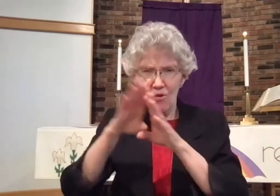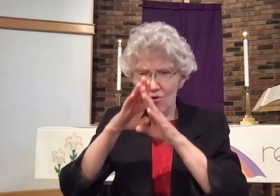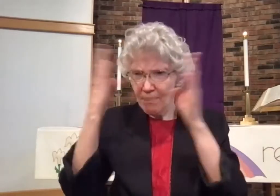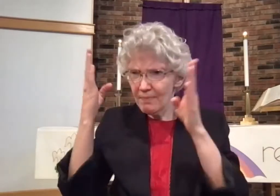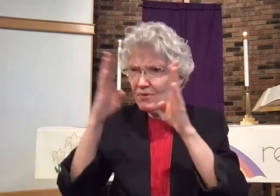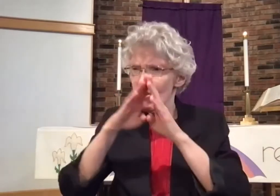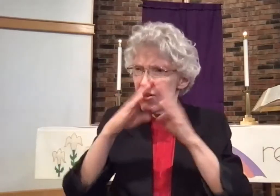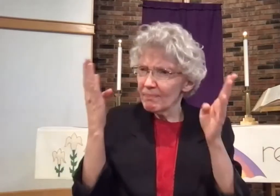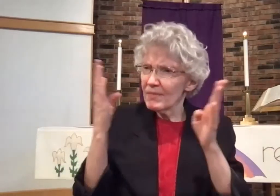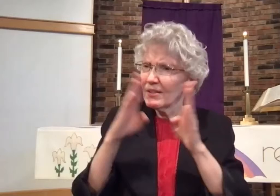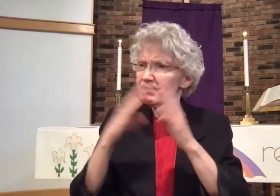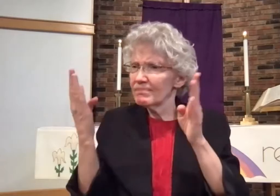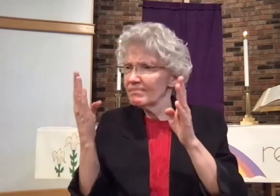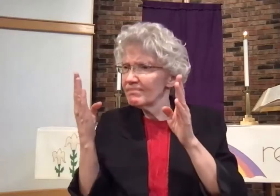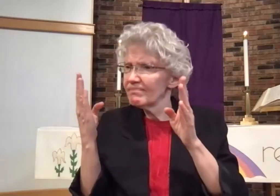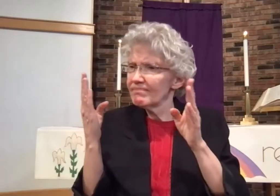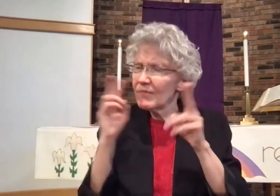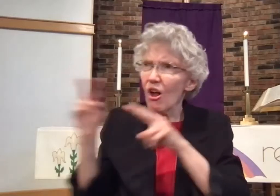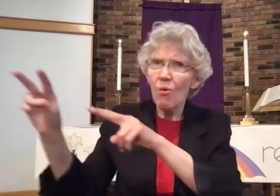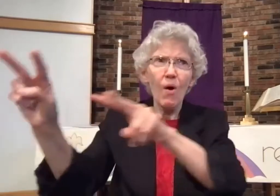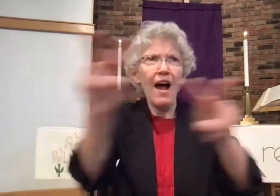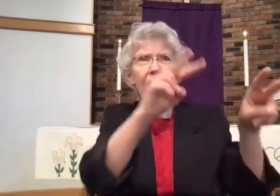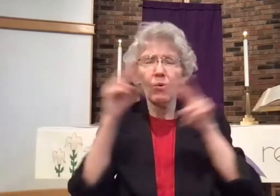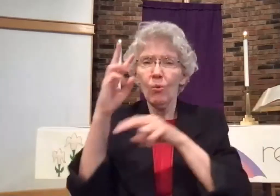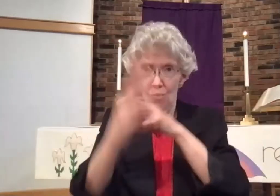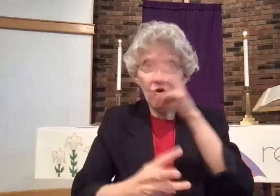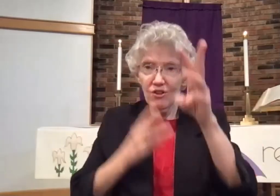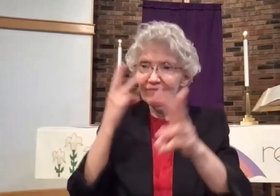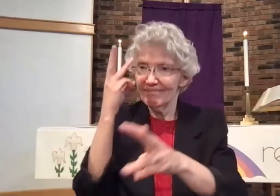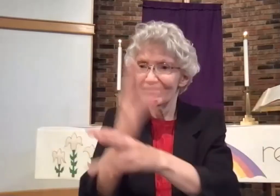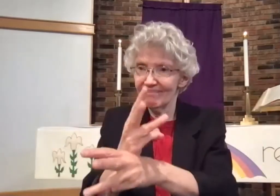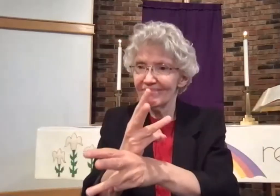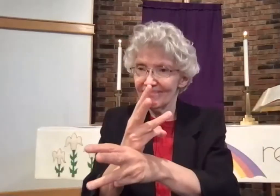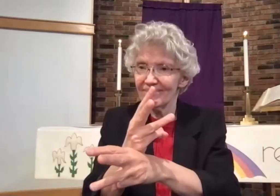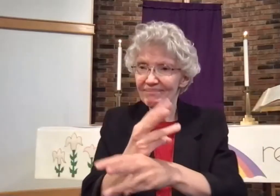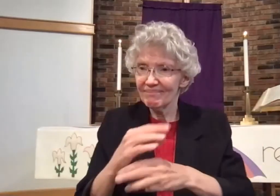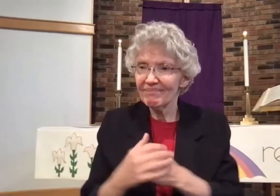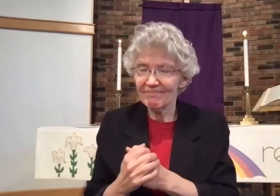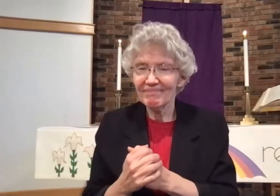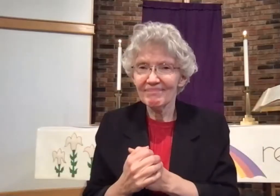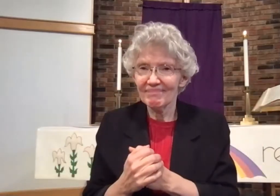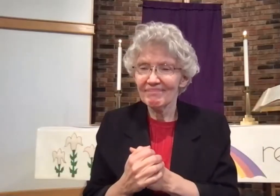We have to keep our hearts, our minds, and our souls open to the world around us.